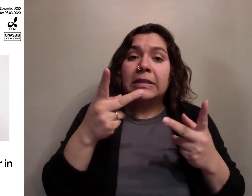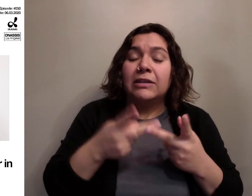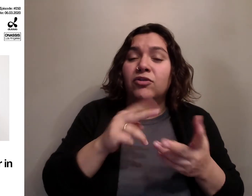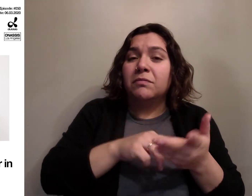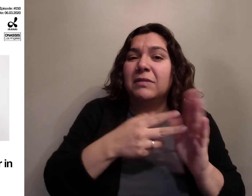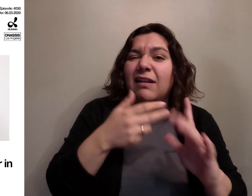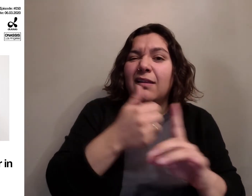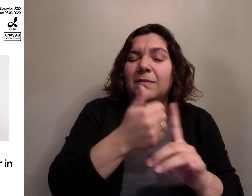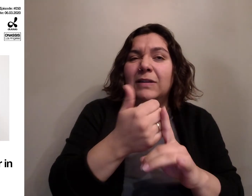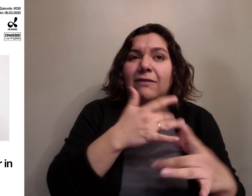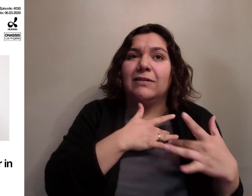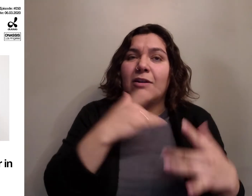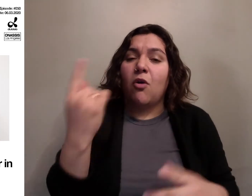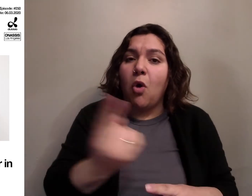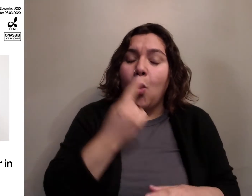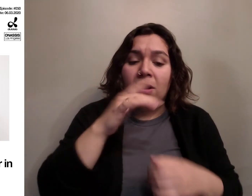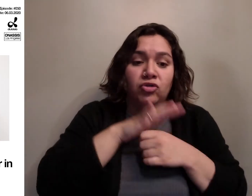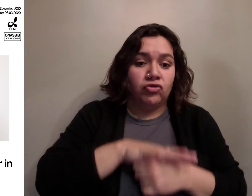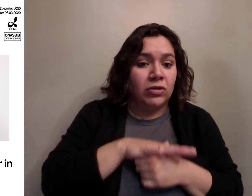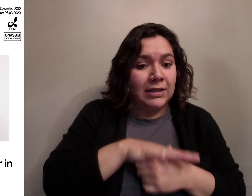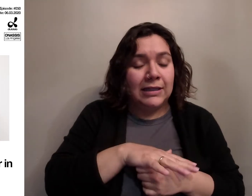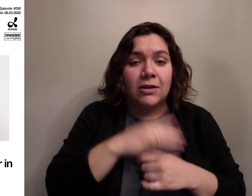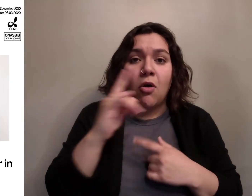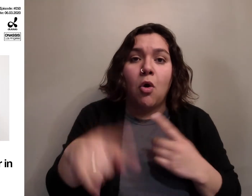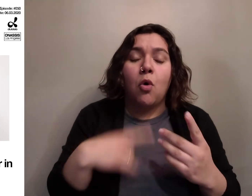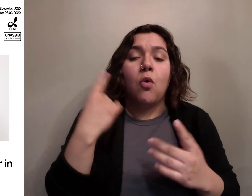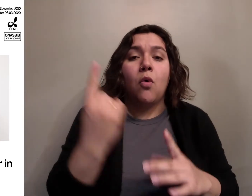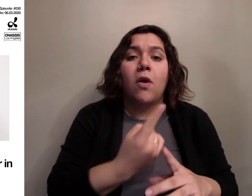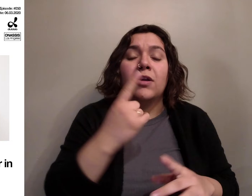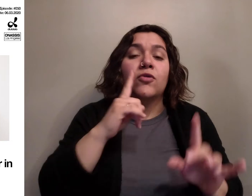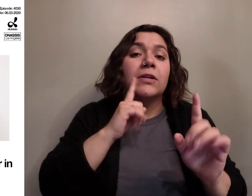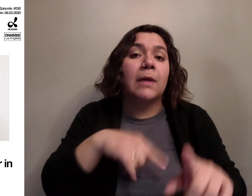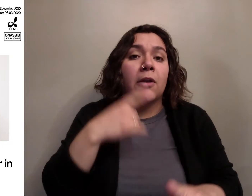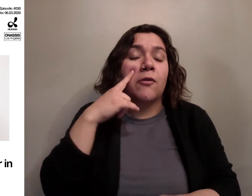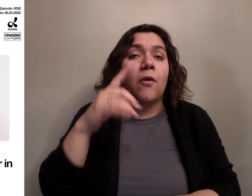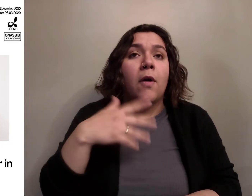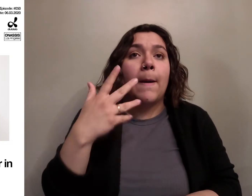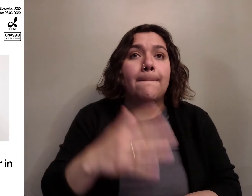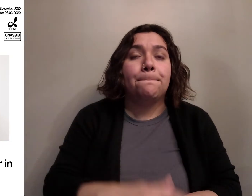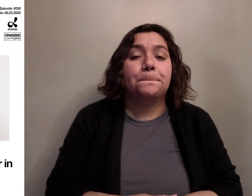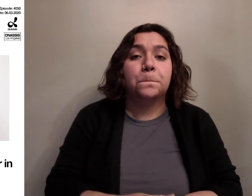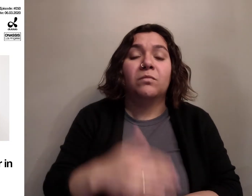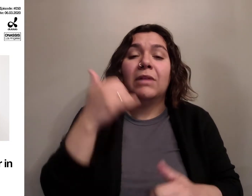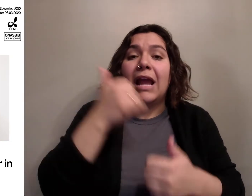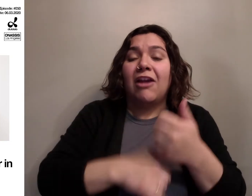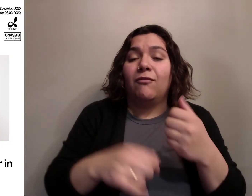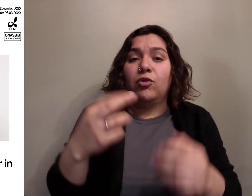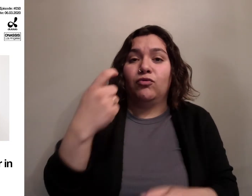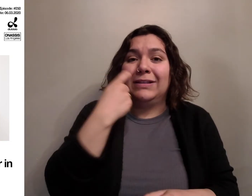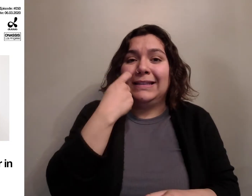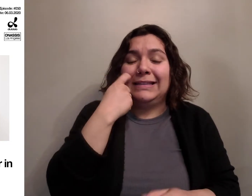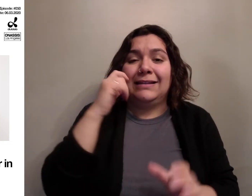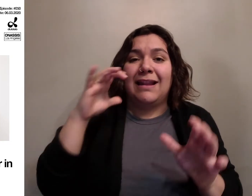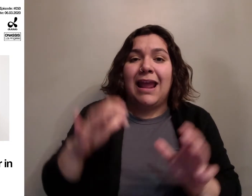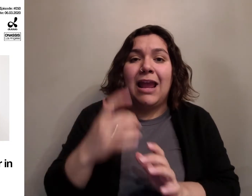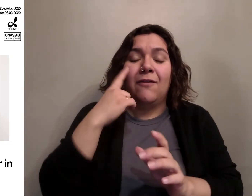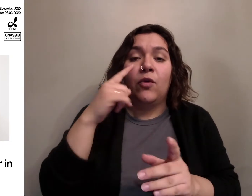I recognized that they were in a position where they were constantly stressed and responding